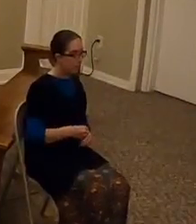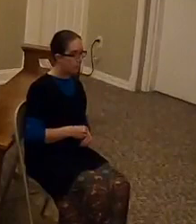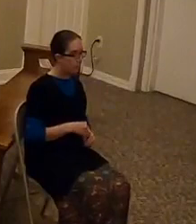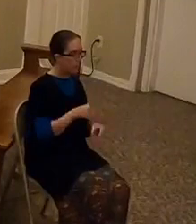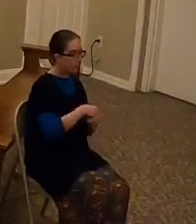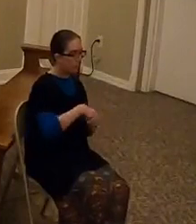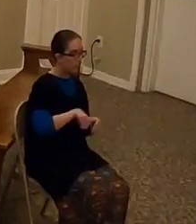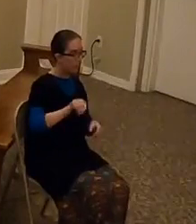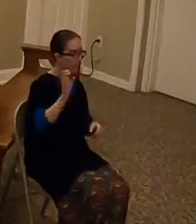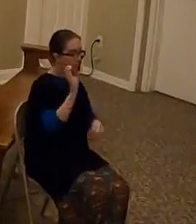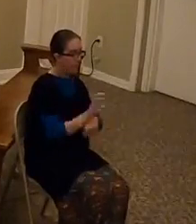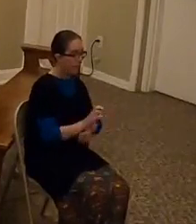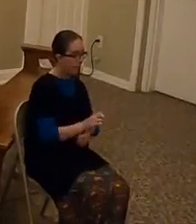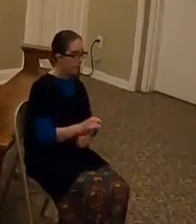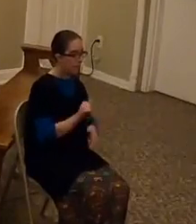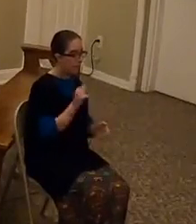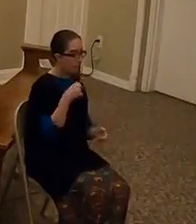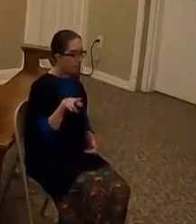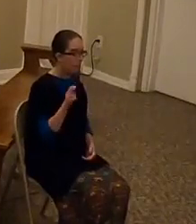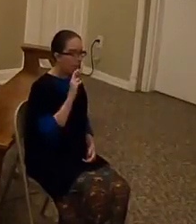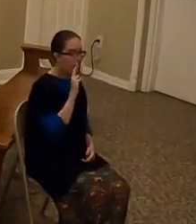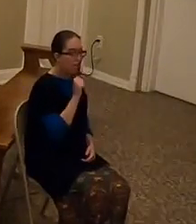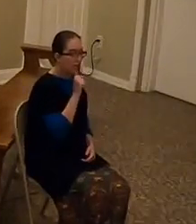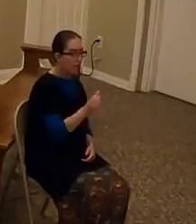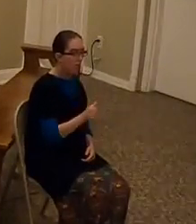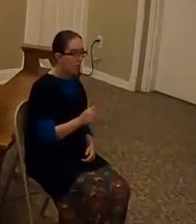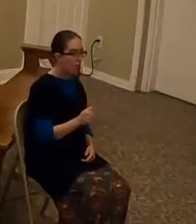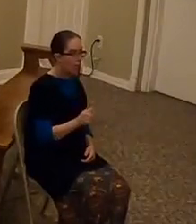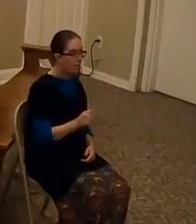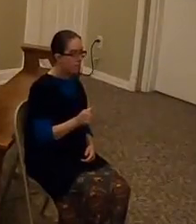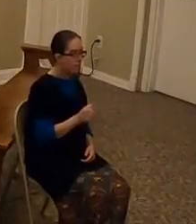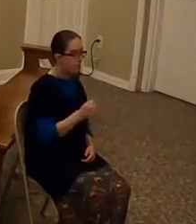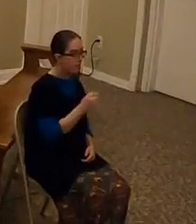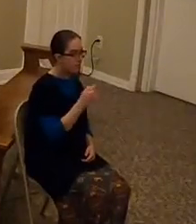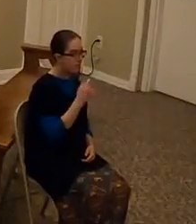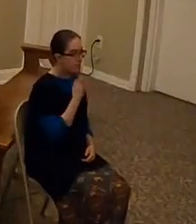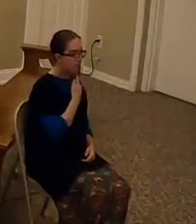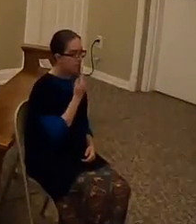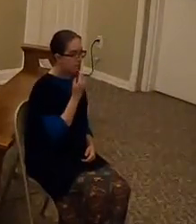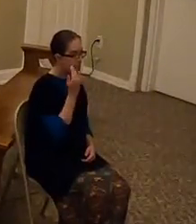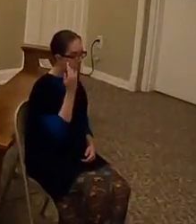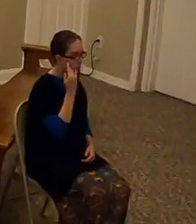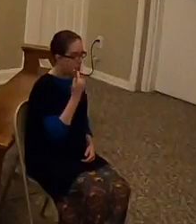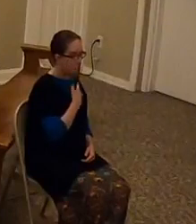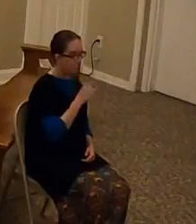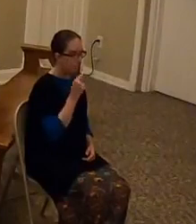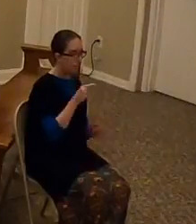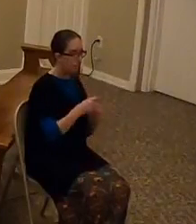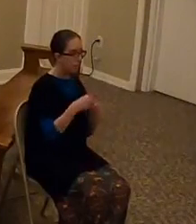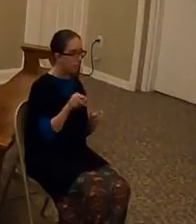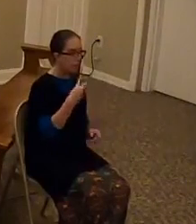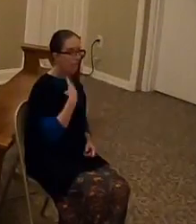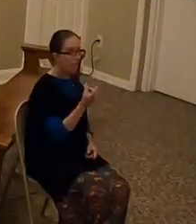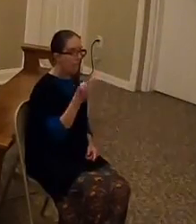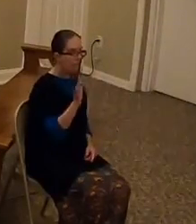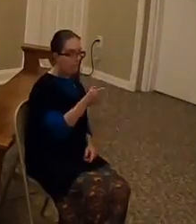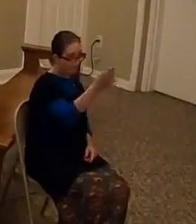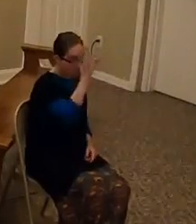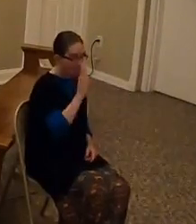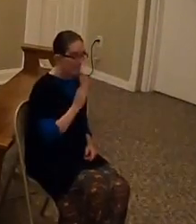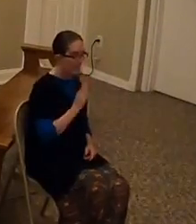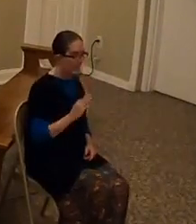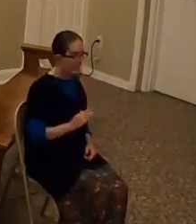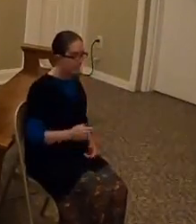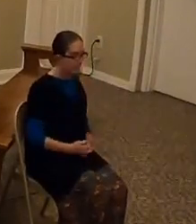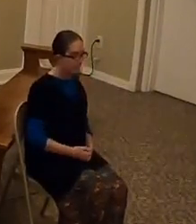about in the church, is they are not tuned in to the voice of God. I'm just being straight,